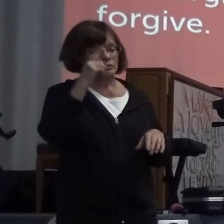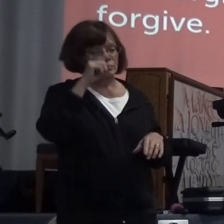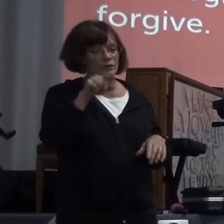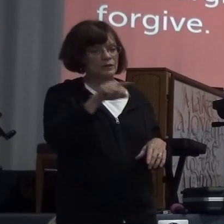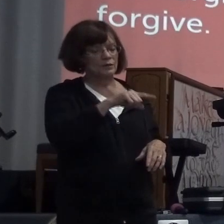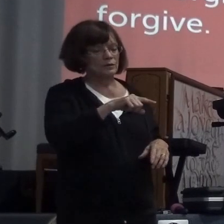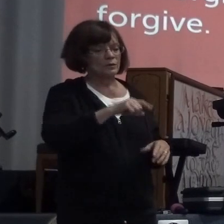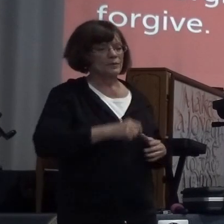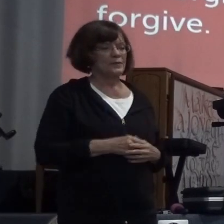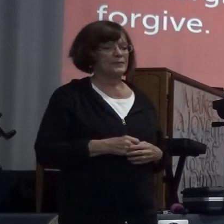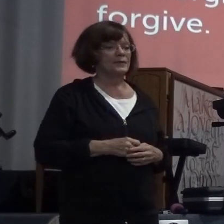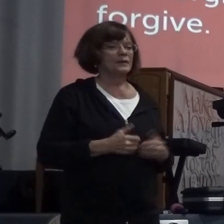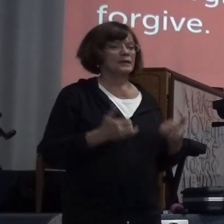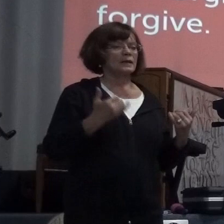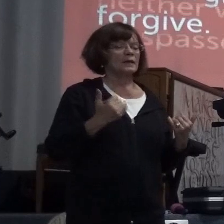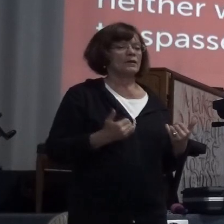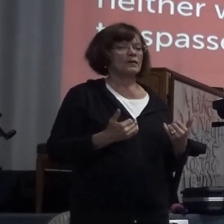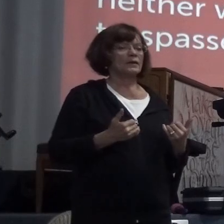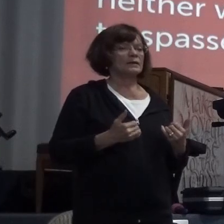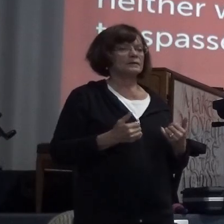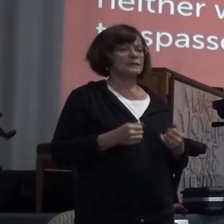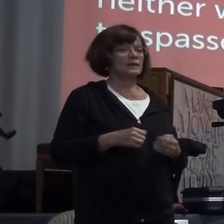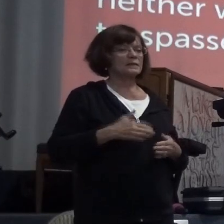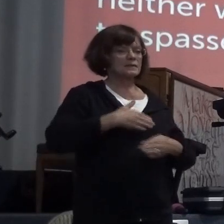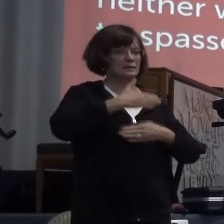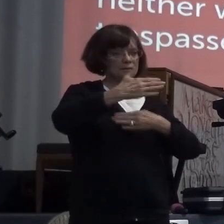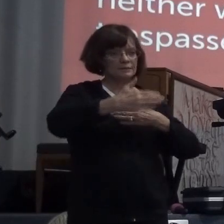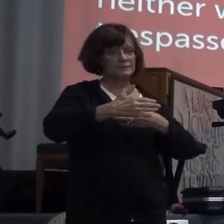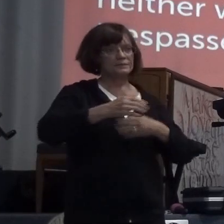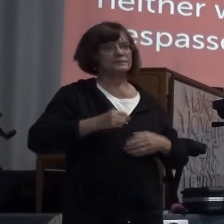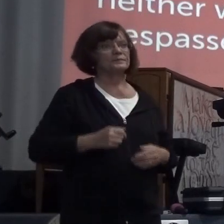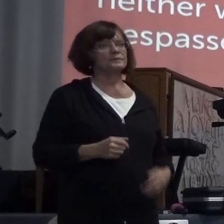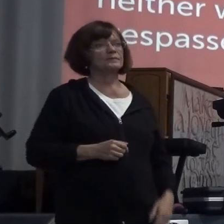Go to Matthew 6, 14 and 15.